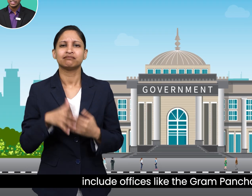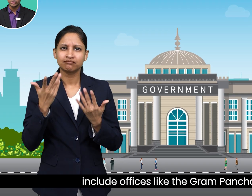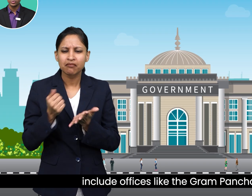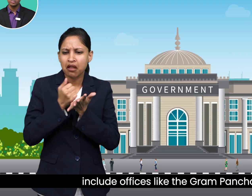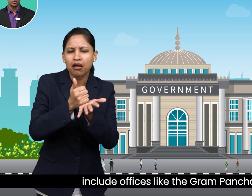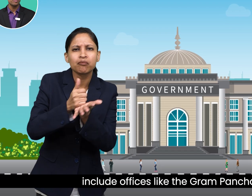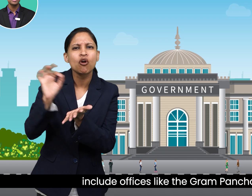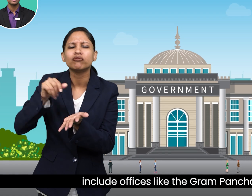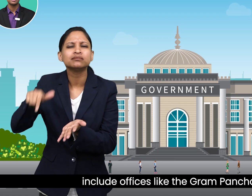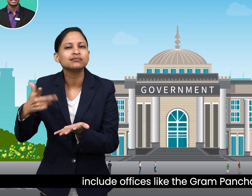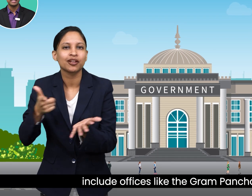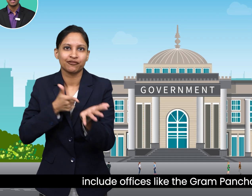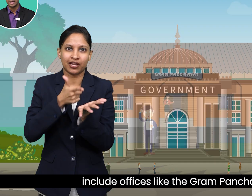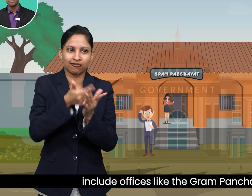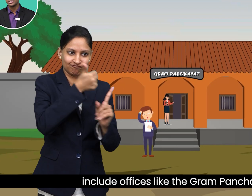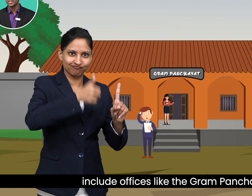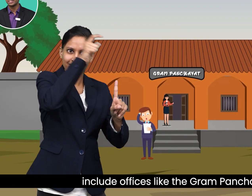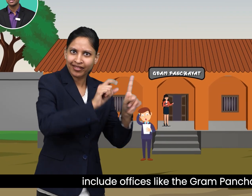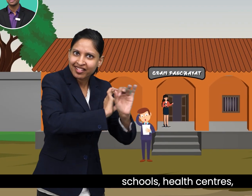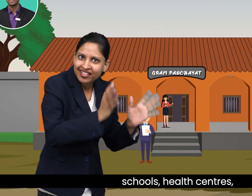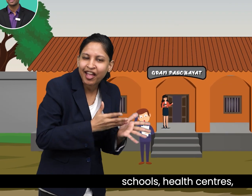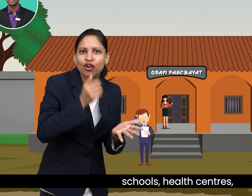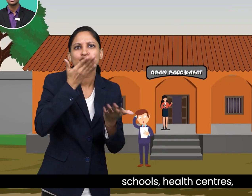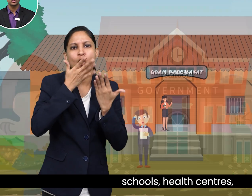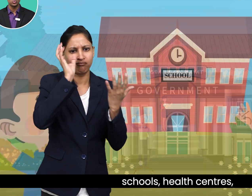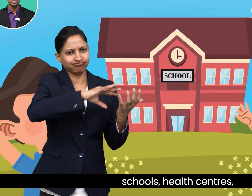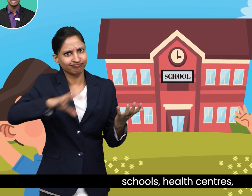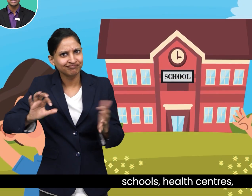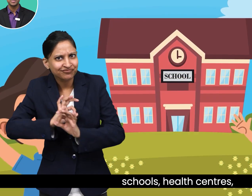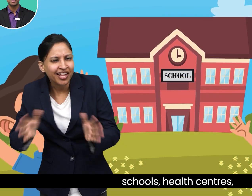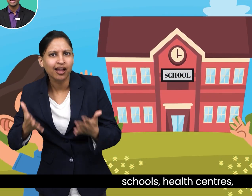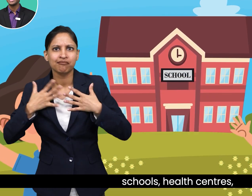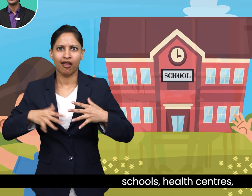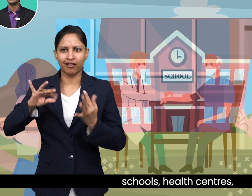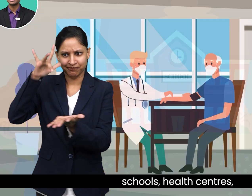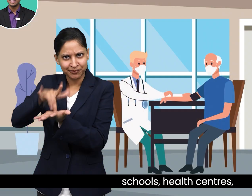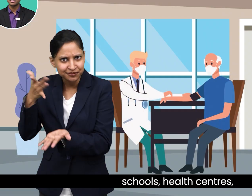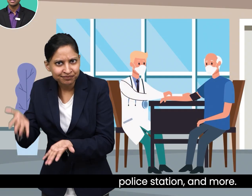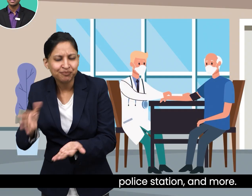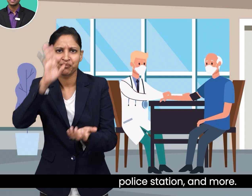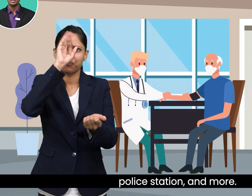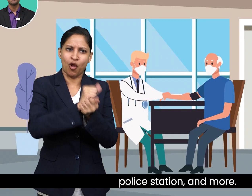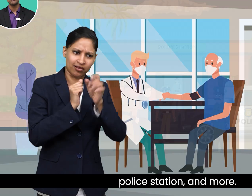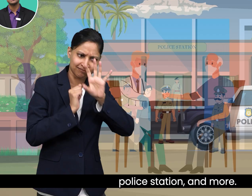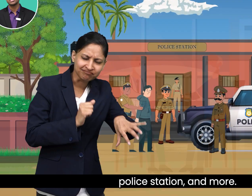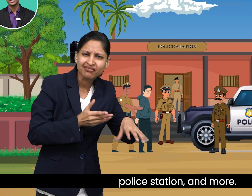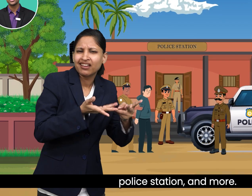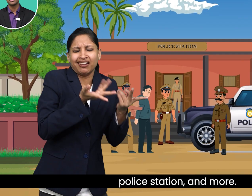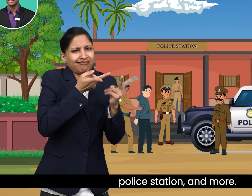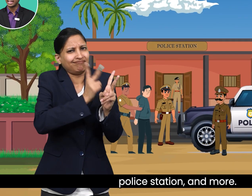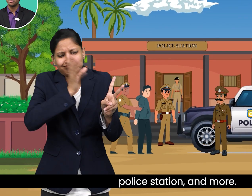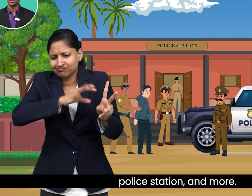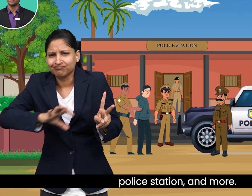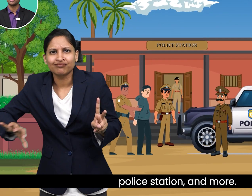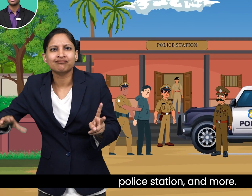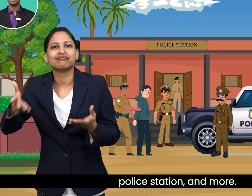These include offices like the Gram Panchayat, schools, health centers, police